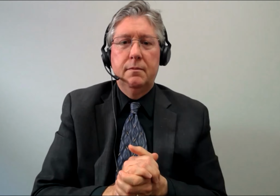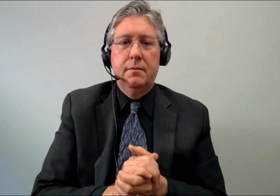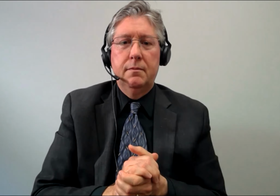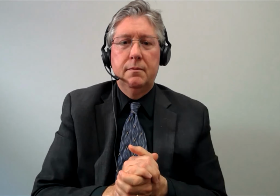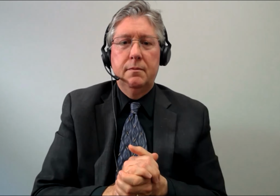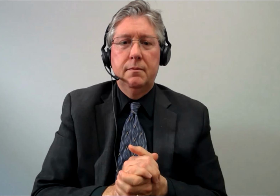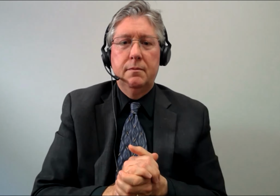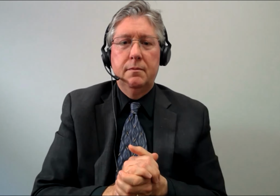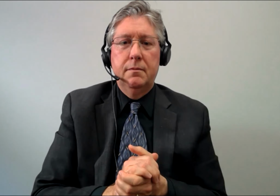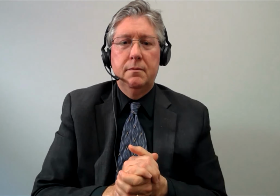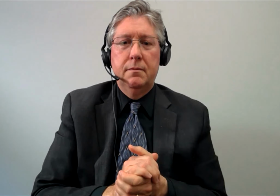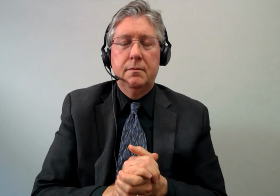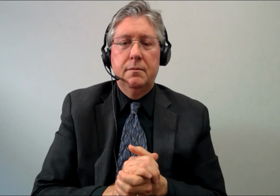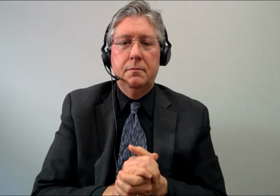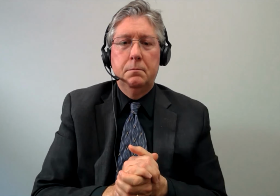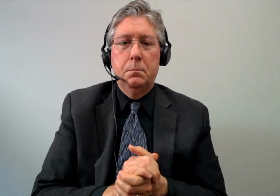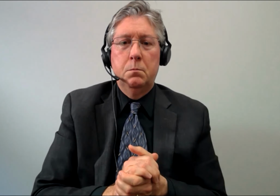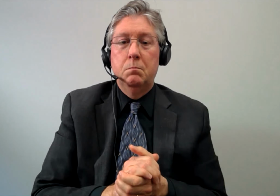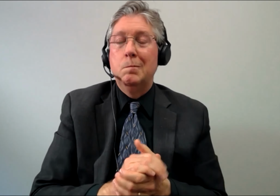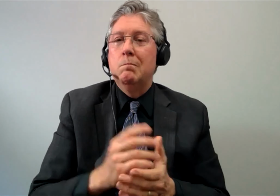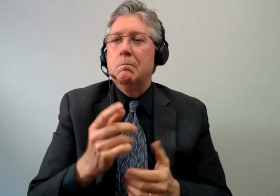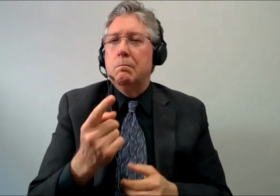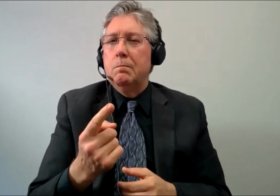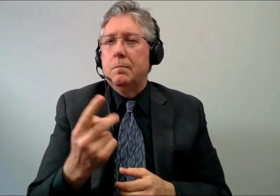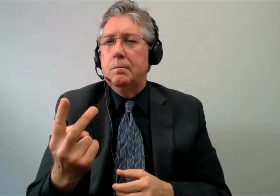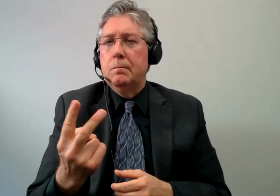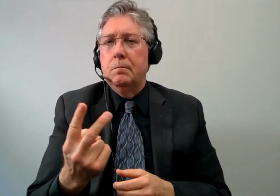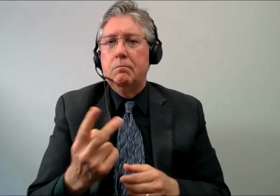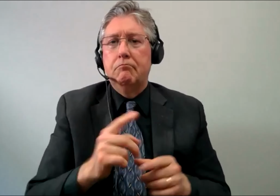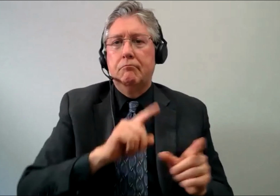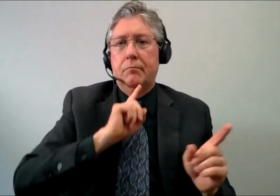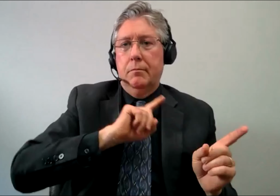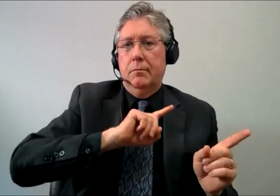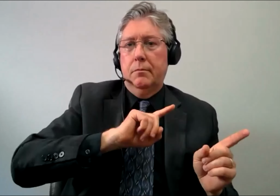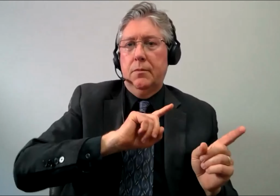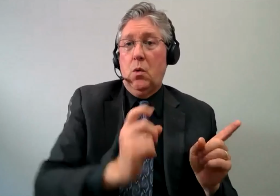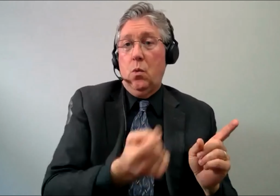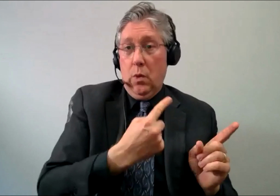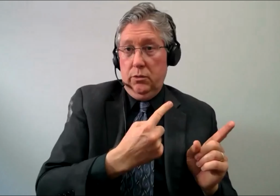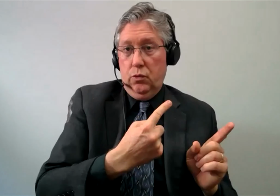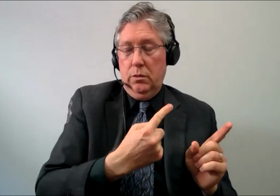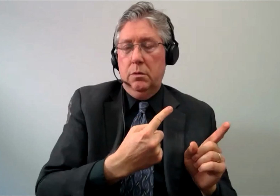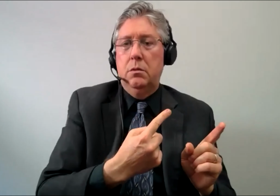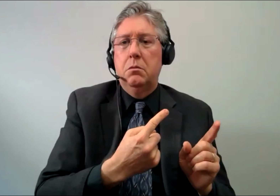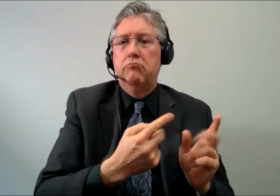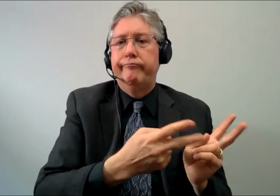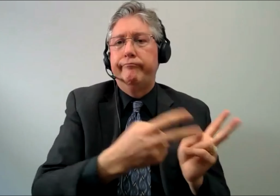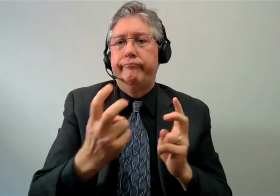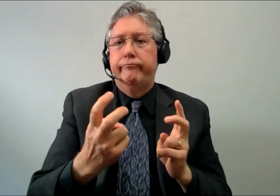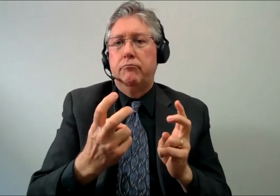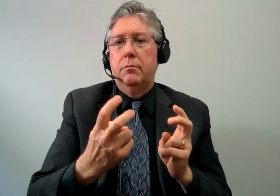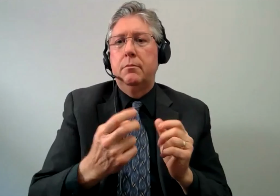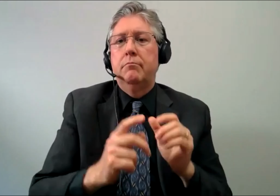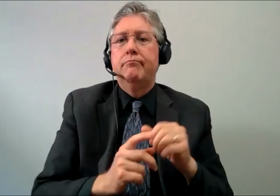Okay. So I'm going to read a couple of the responses or the questions that came up in